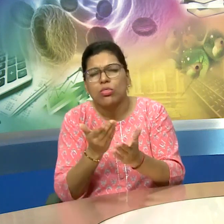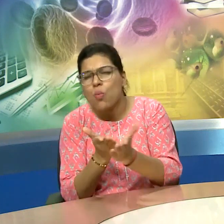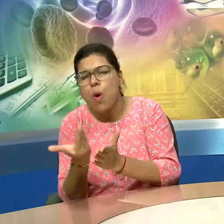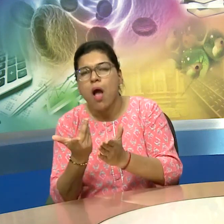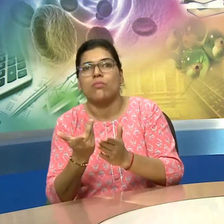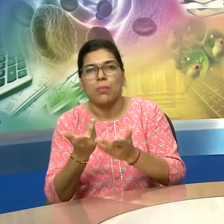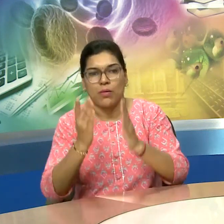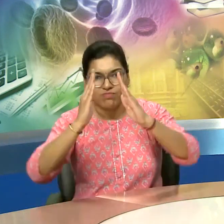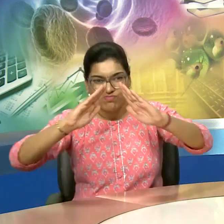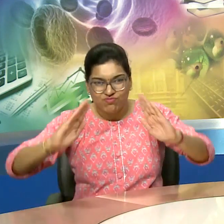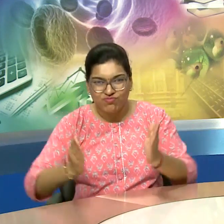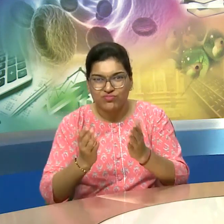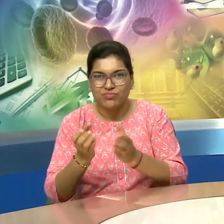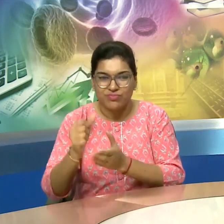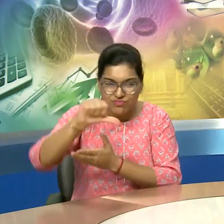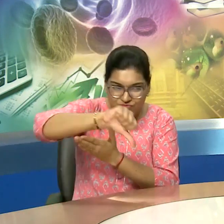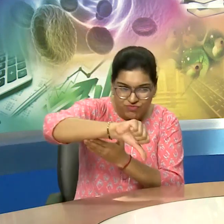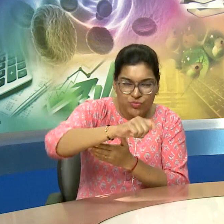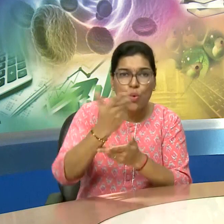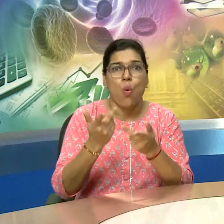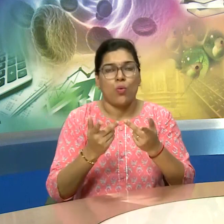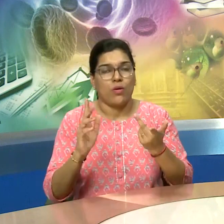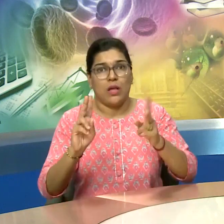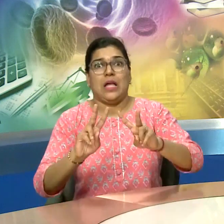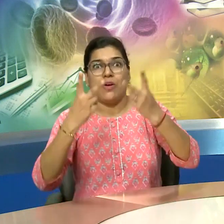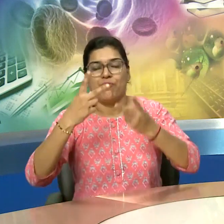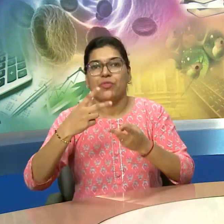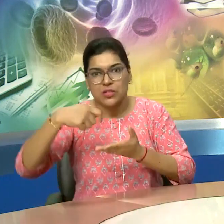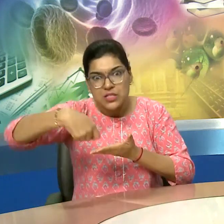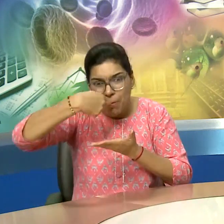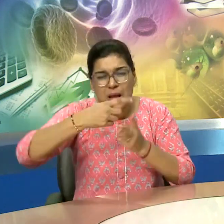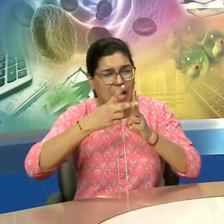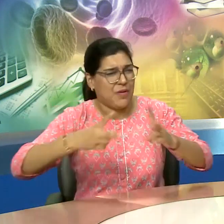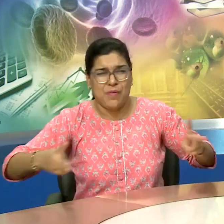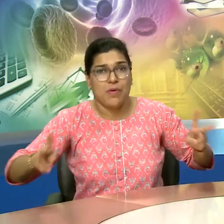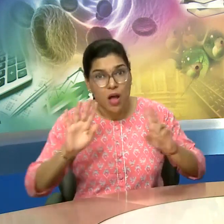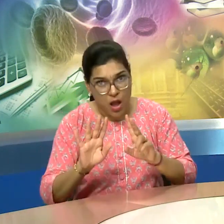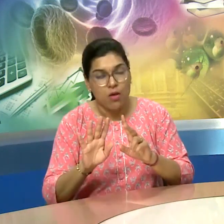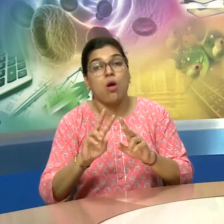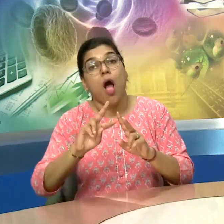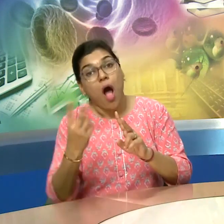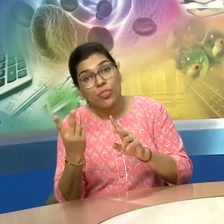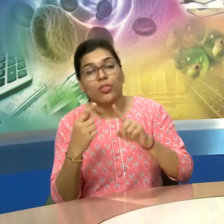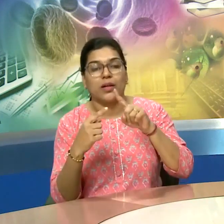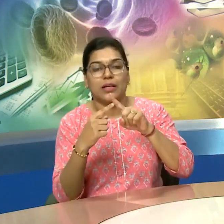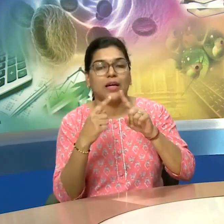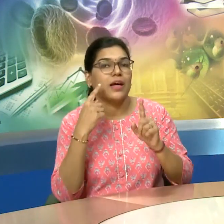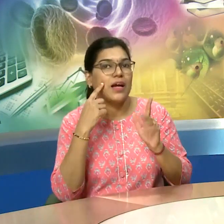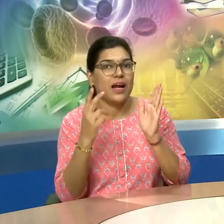from silver and gold. But these are some other metals which were found under